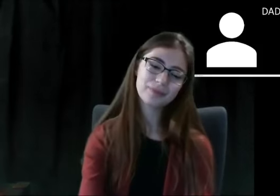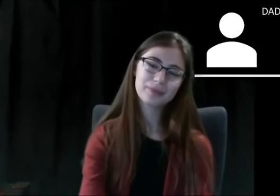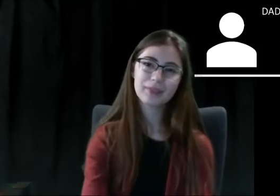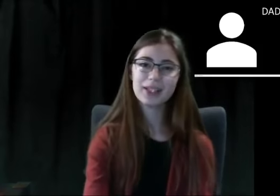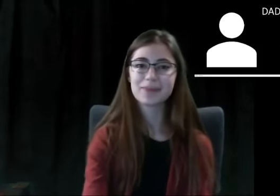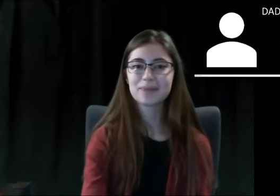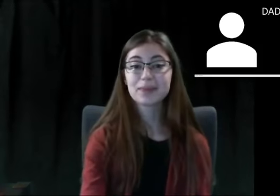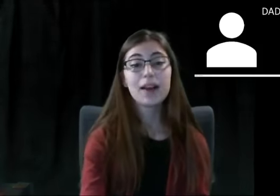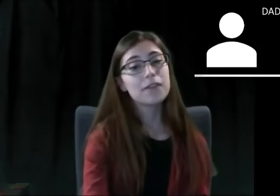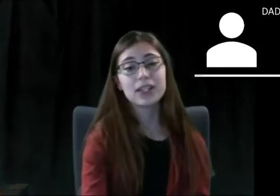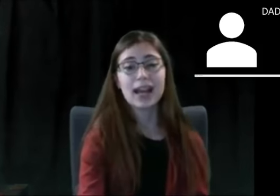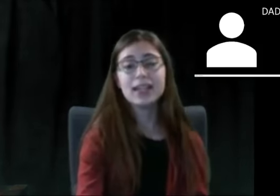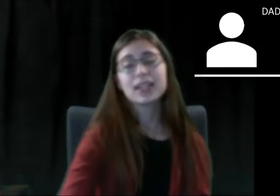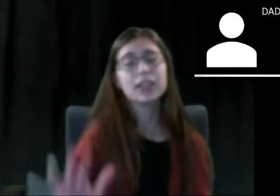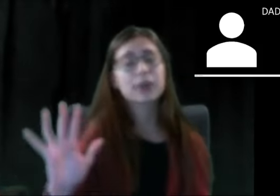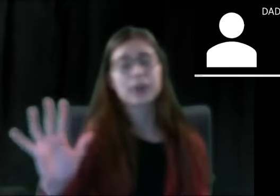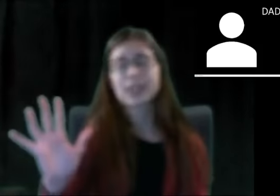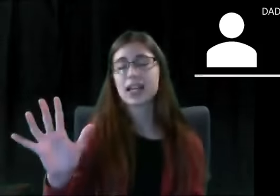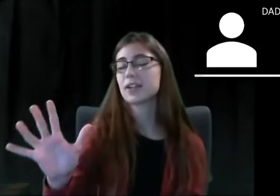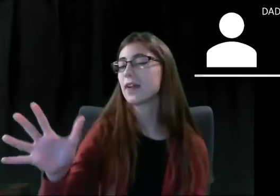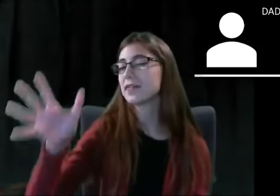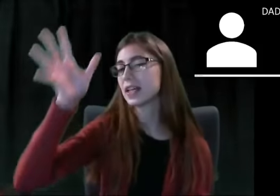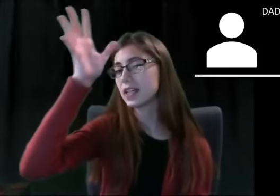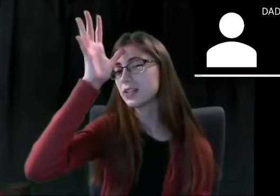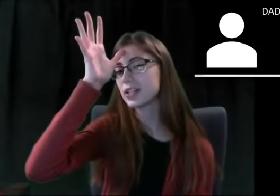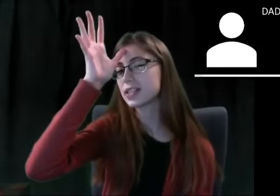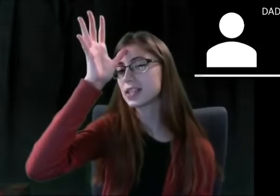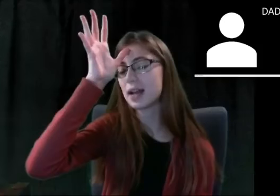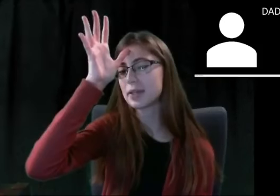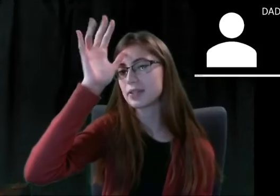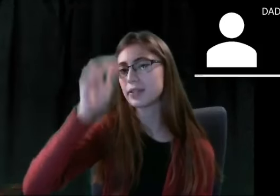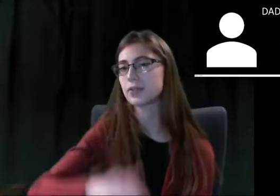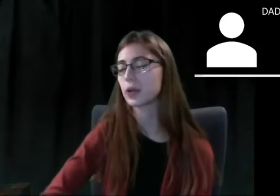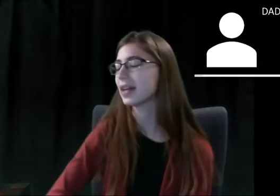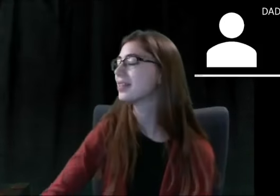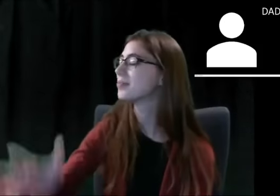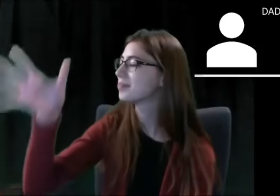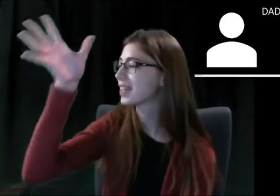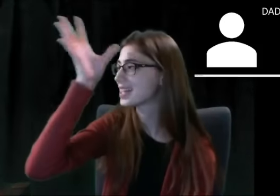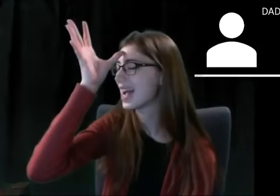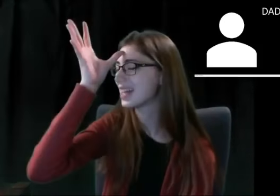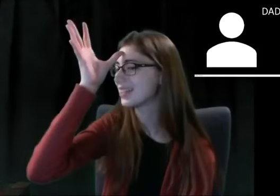Good. For dad, you are going to take your 5 hand and just tap it to your forehead. Dad.